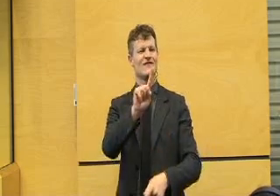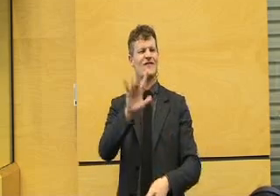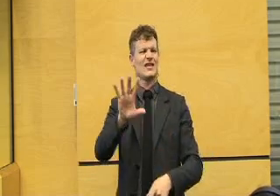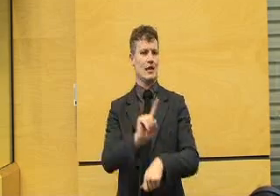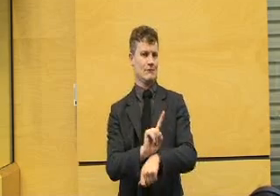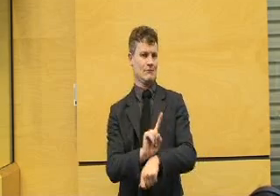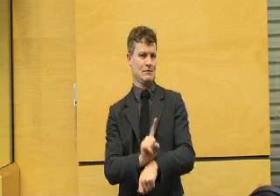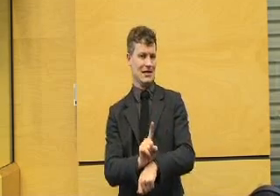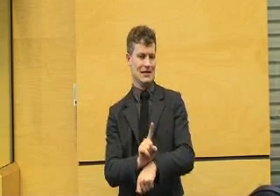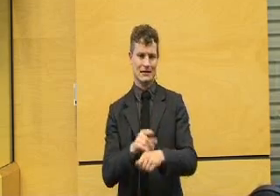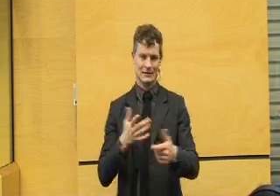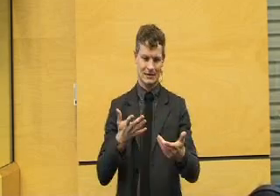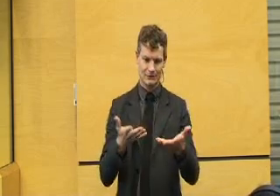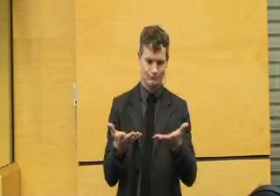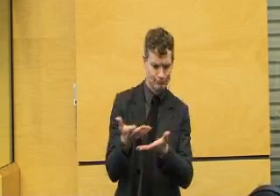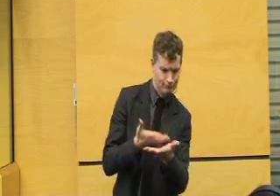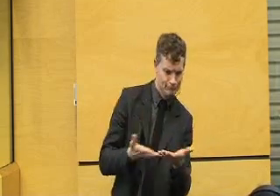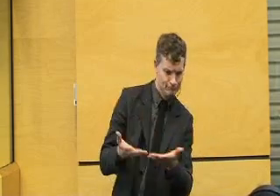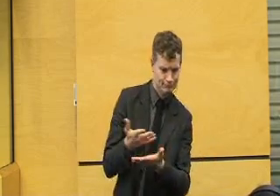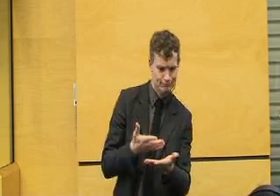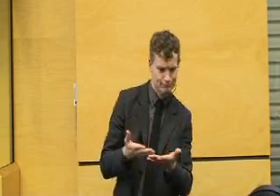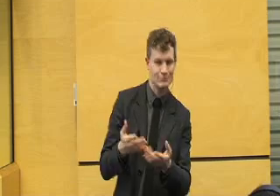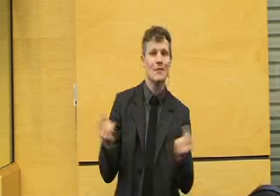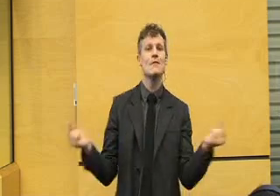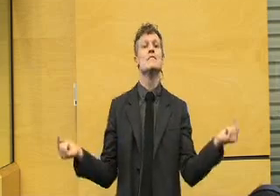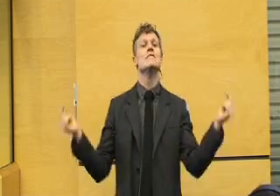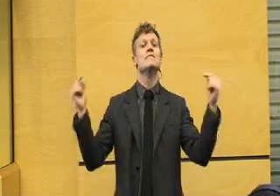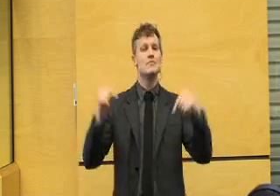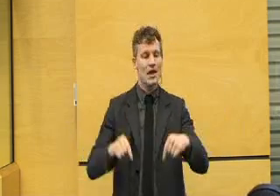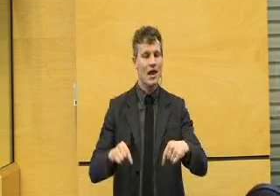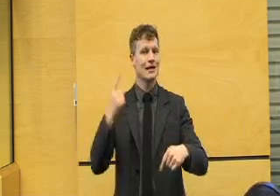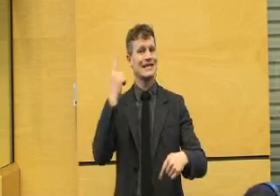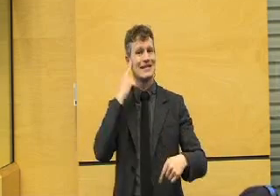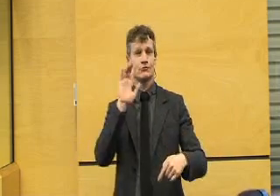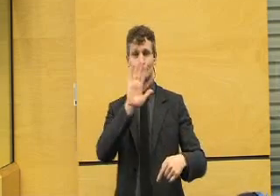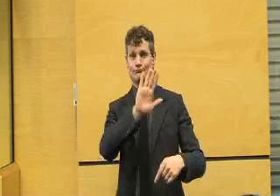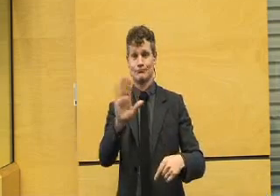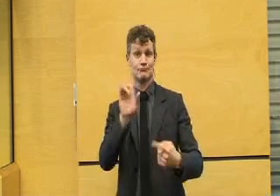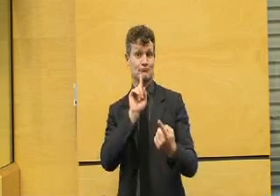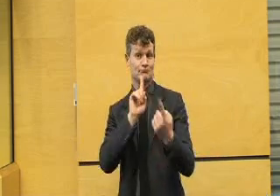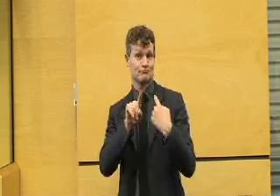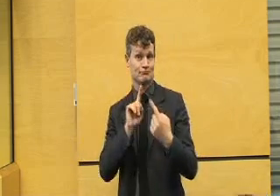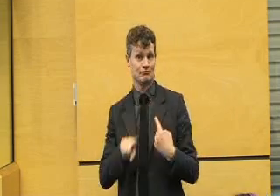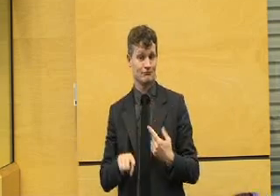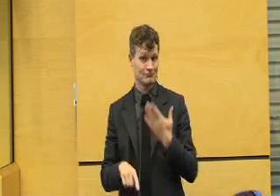minutes to organise their responses. After 15 minutes, we will come back here to hear the replies. Thank you.